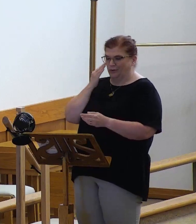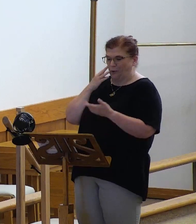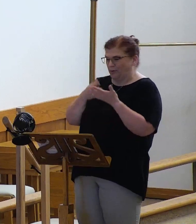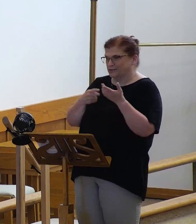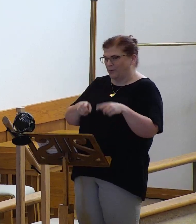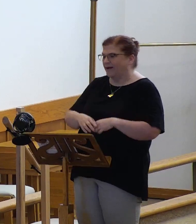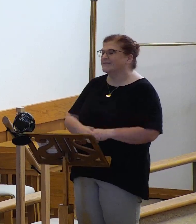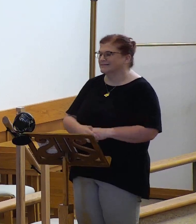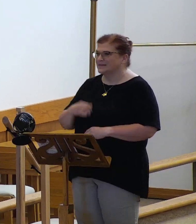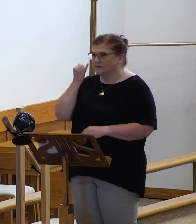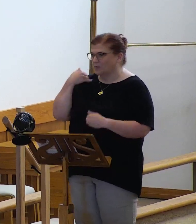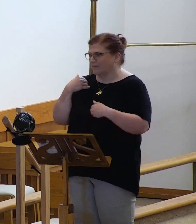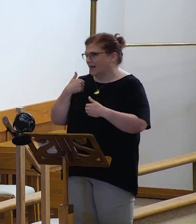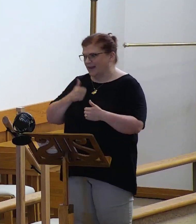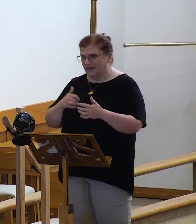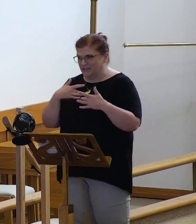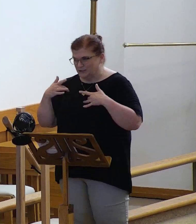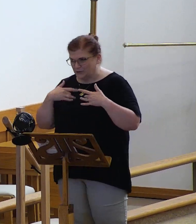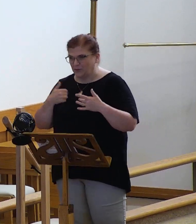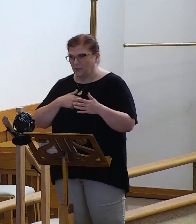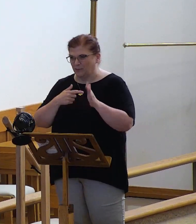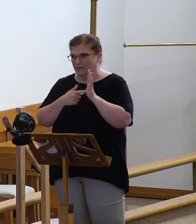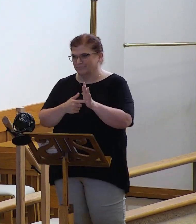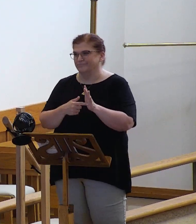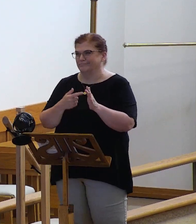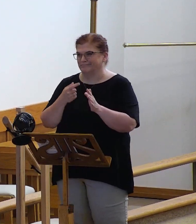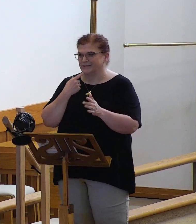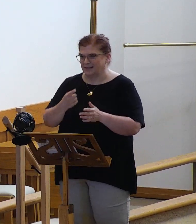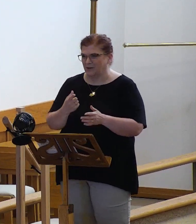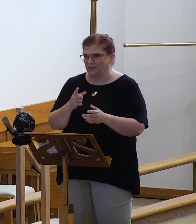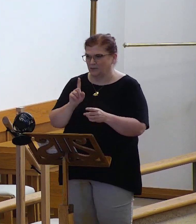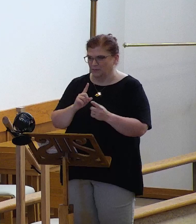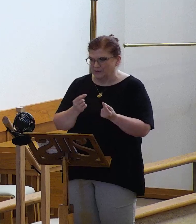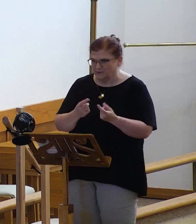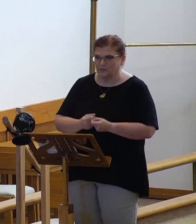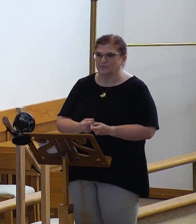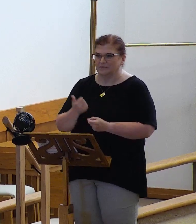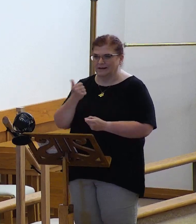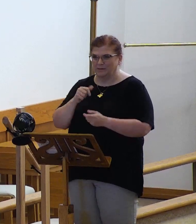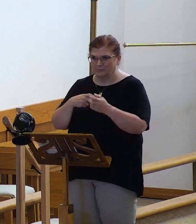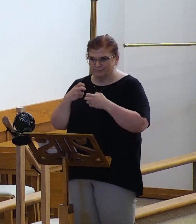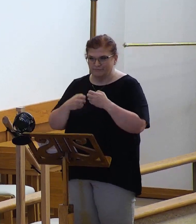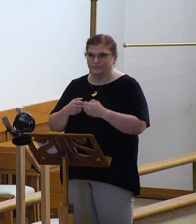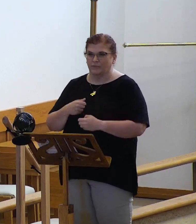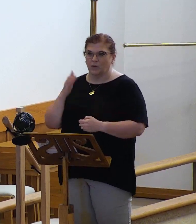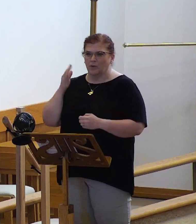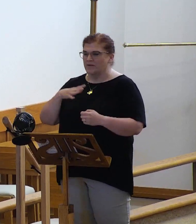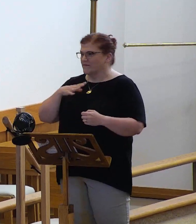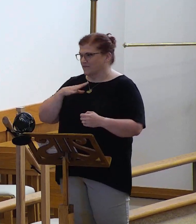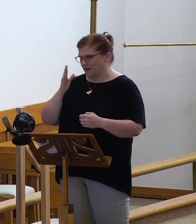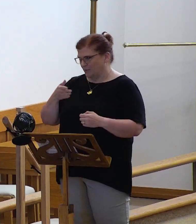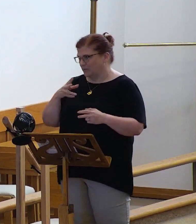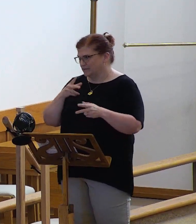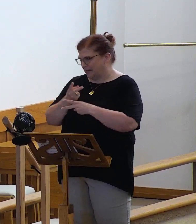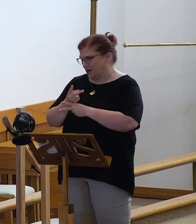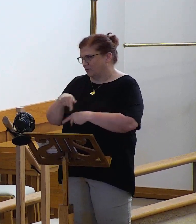have any concerns, and we'll get you pointed in the right direction to solve whatever issues that may come up this week. It'll be fine. We'll take good care of